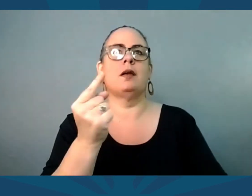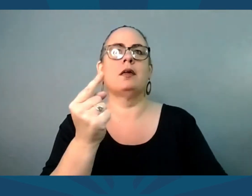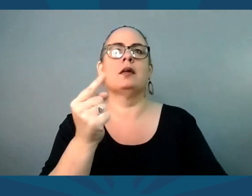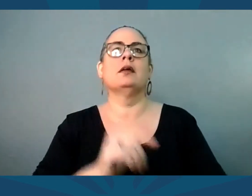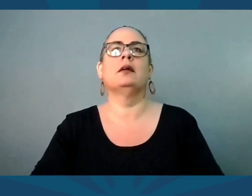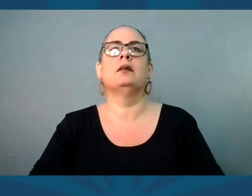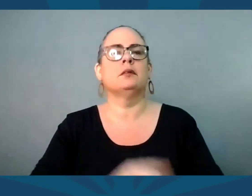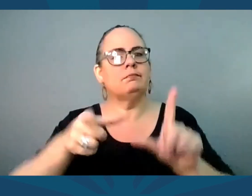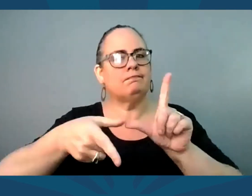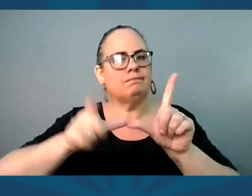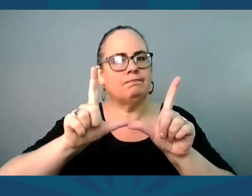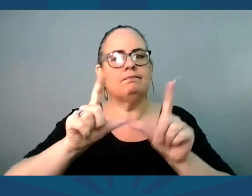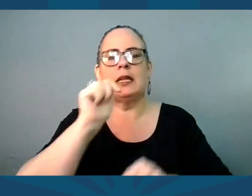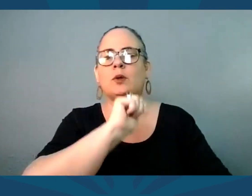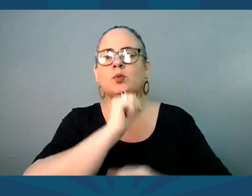List number 1,